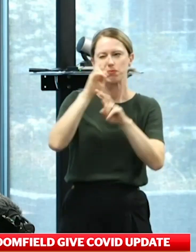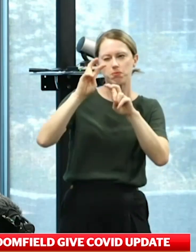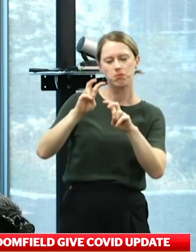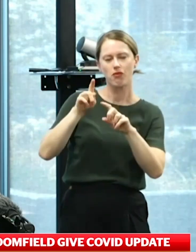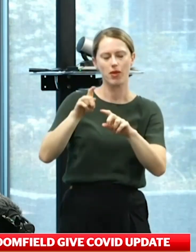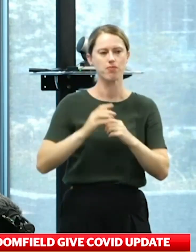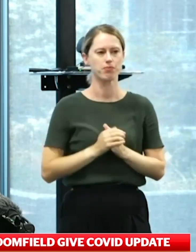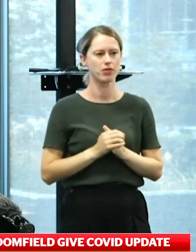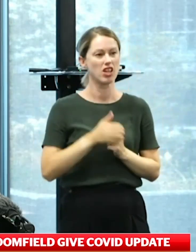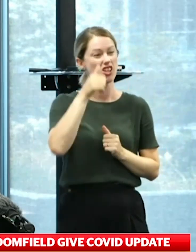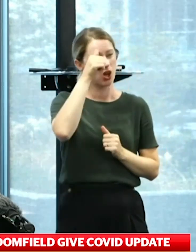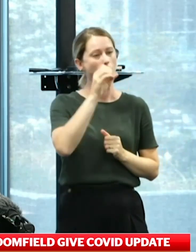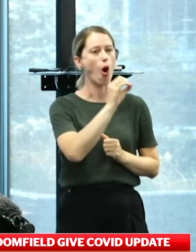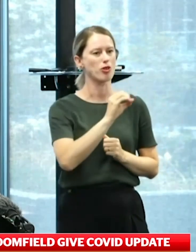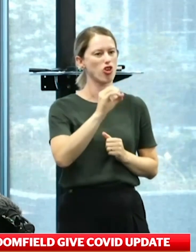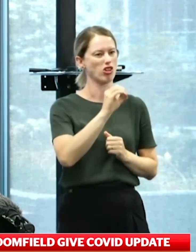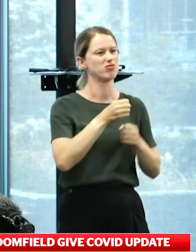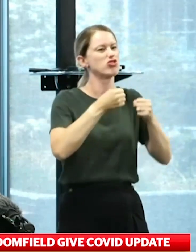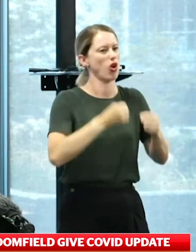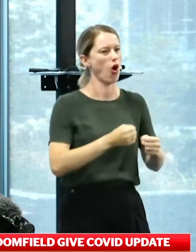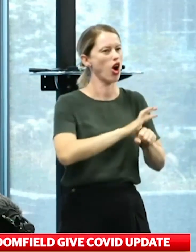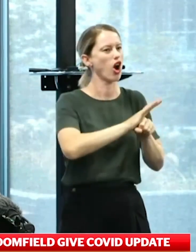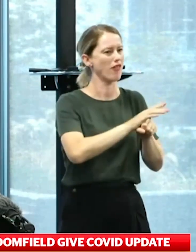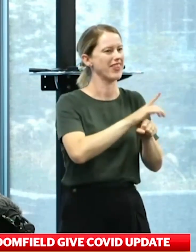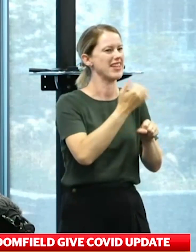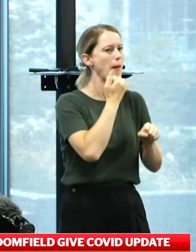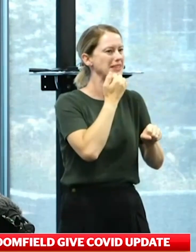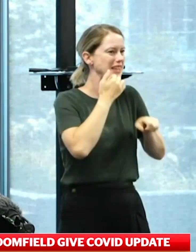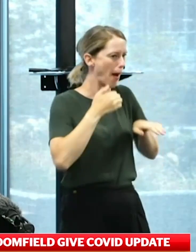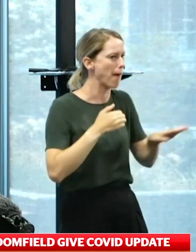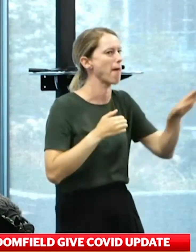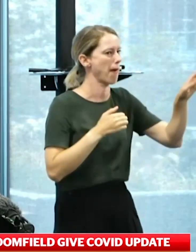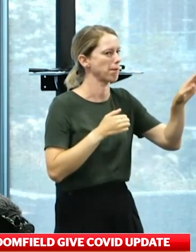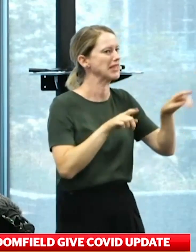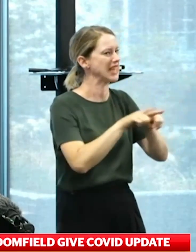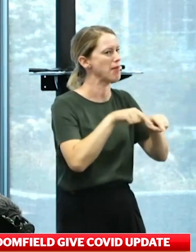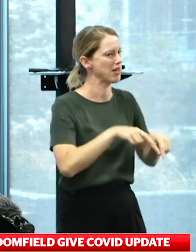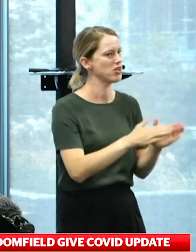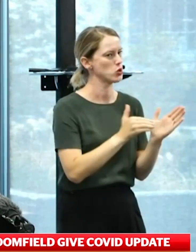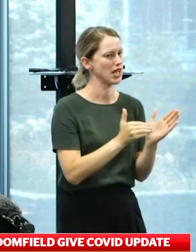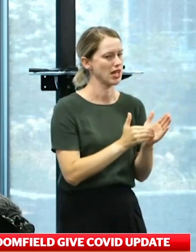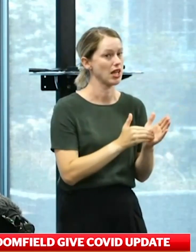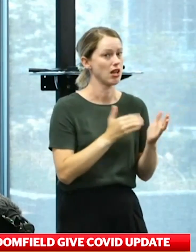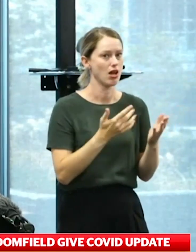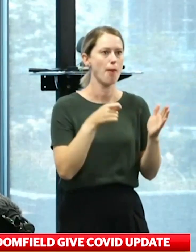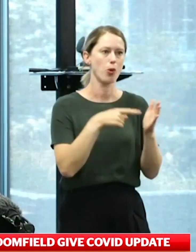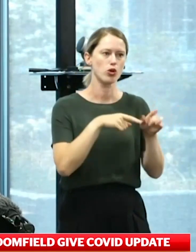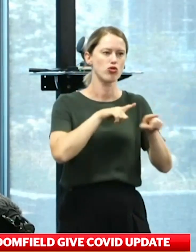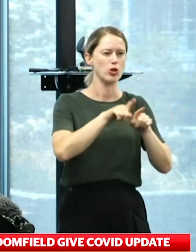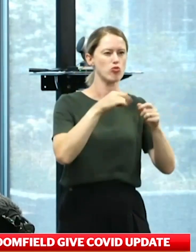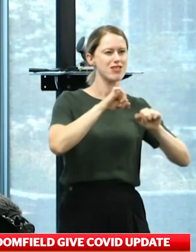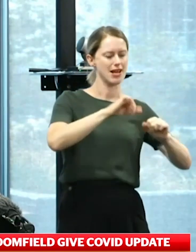Now, with Omicron rapidly becoming the dominant form of the virus internationally and now here in Aotearoa, it's important that we do everything we